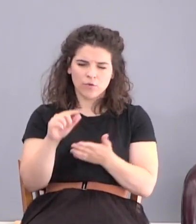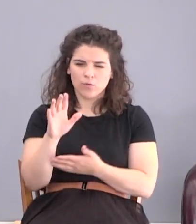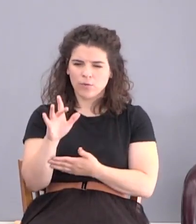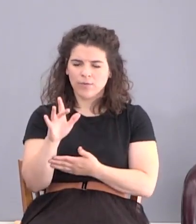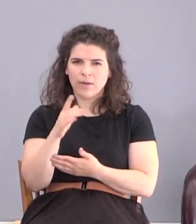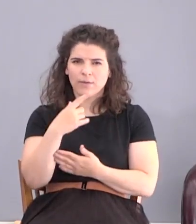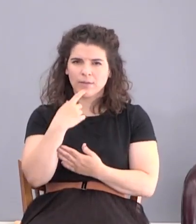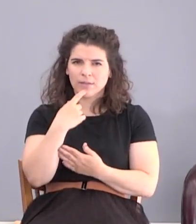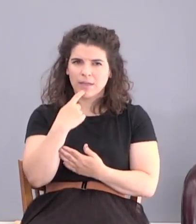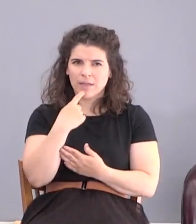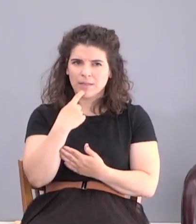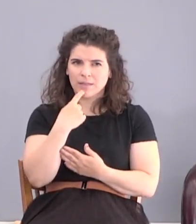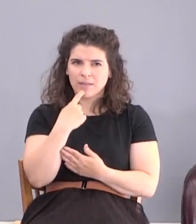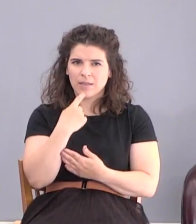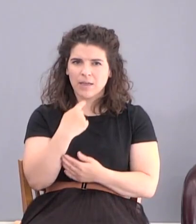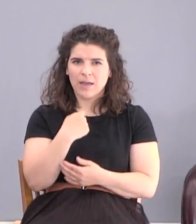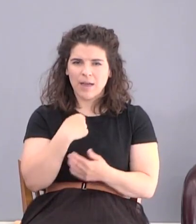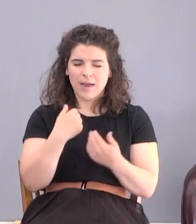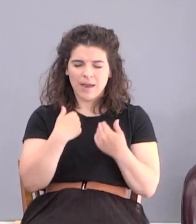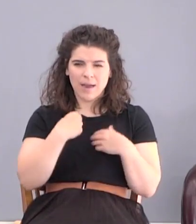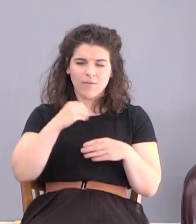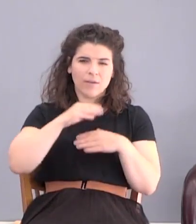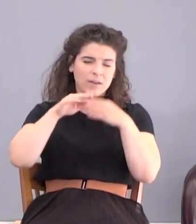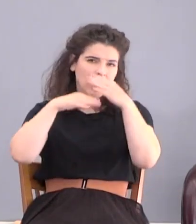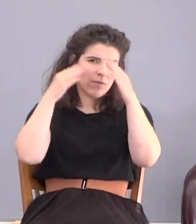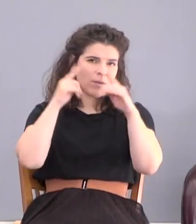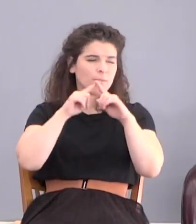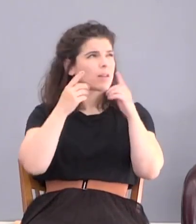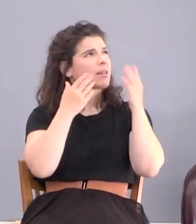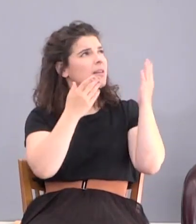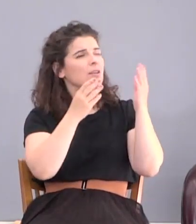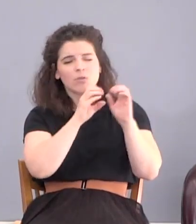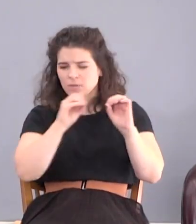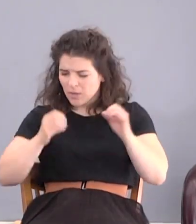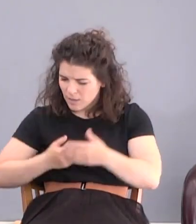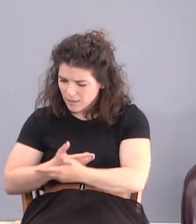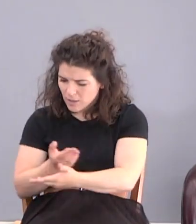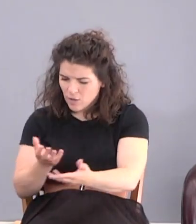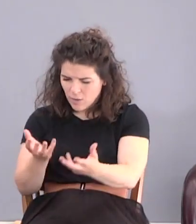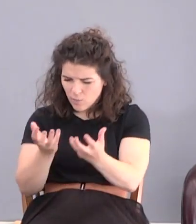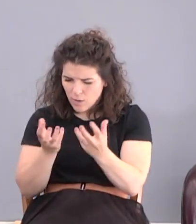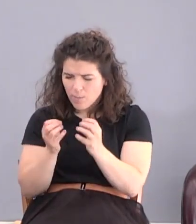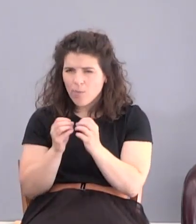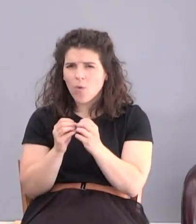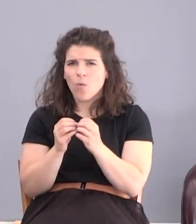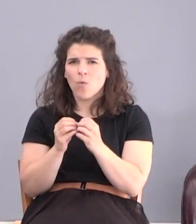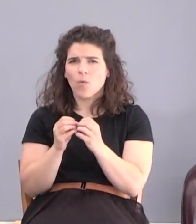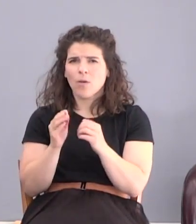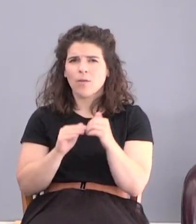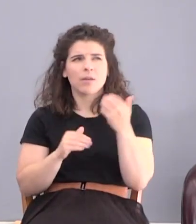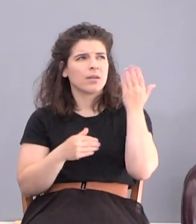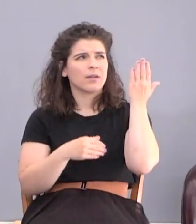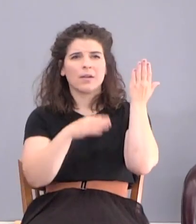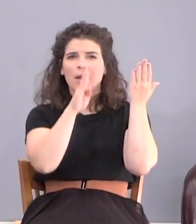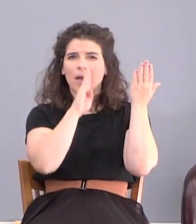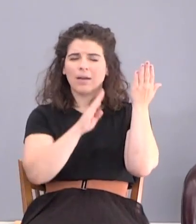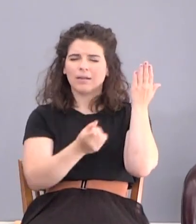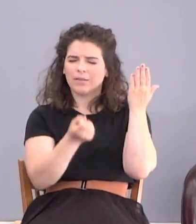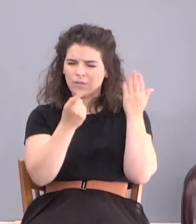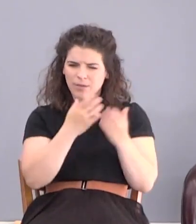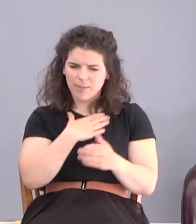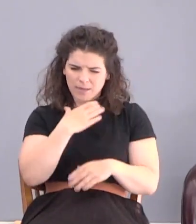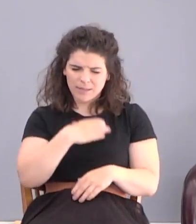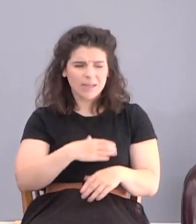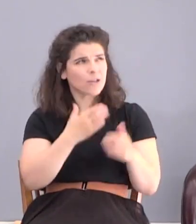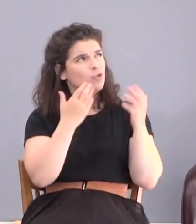that he says, I have in heaven but thee, and there is none upon the earth that I desire more. See, he's understanding that what my desire